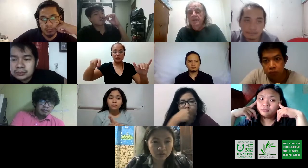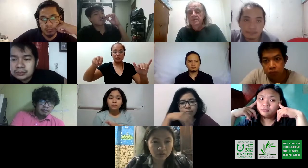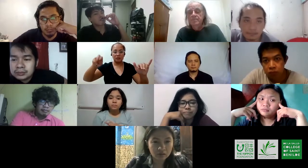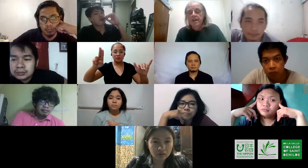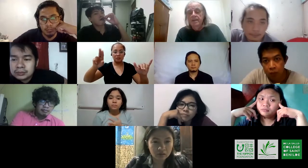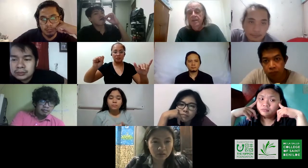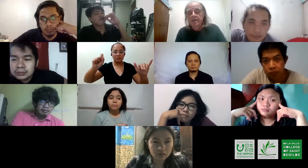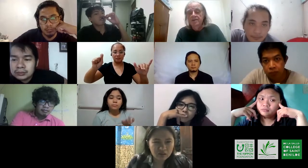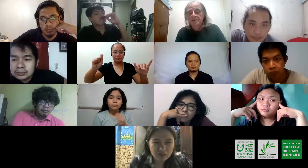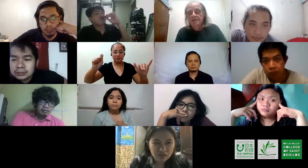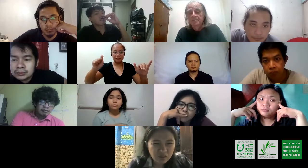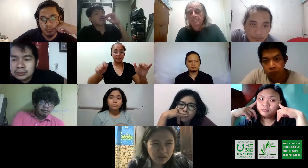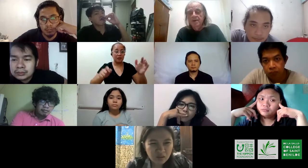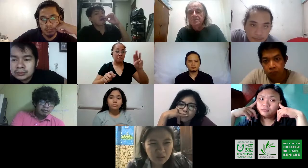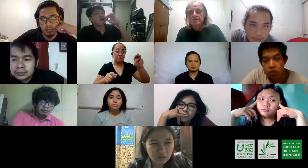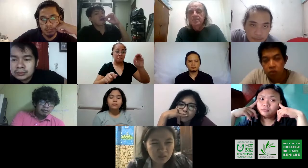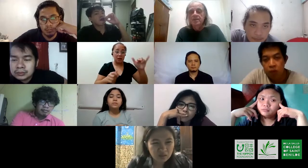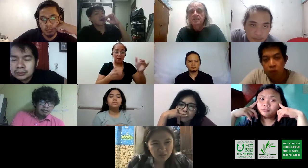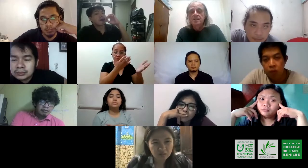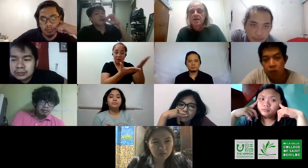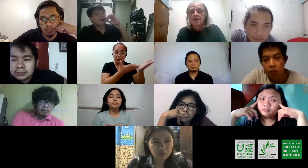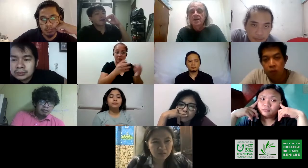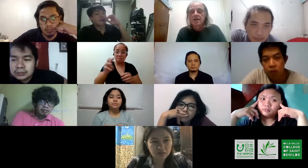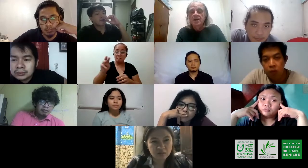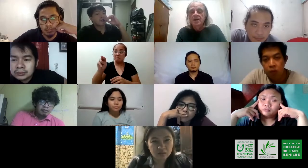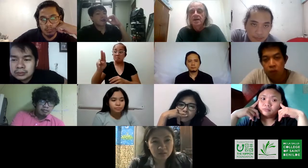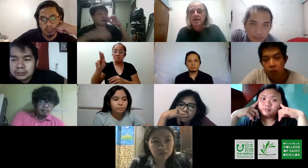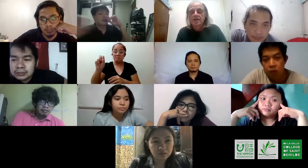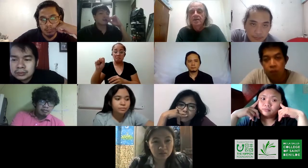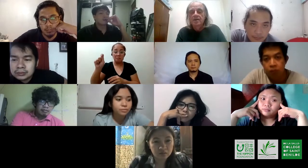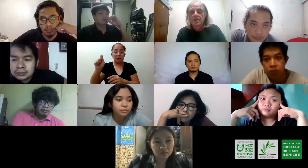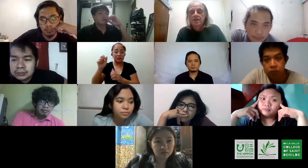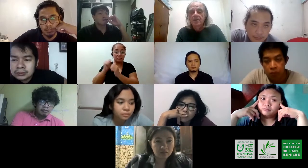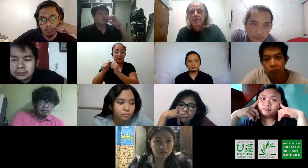May means maybe, must means